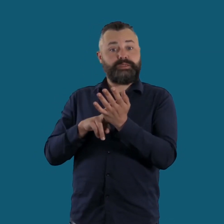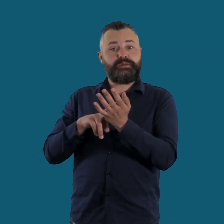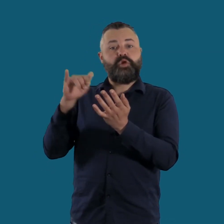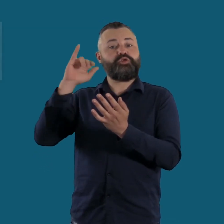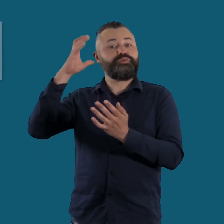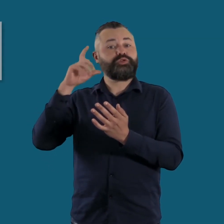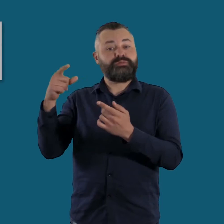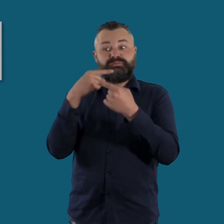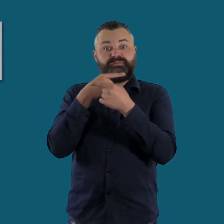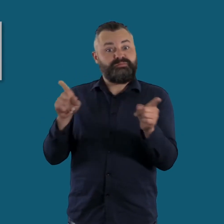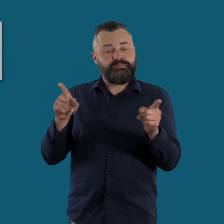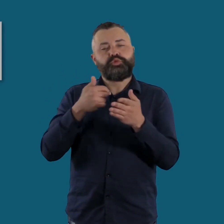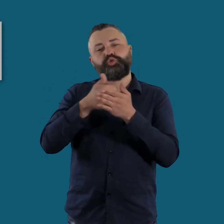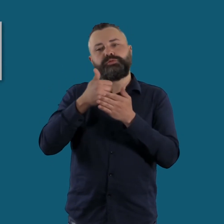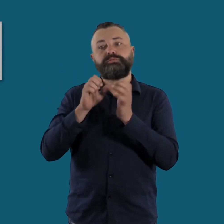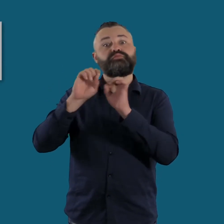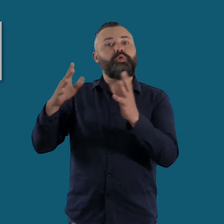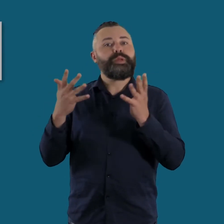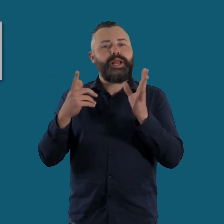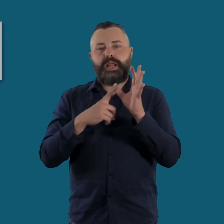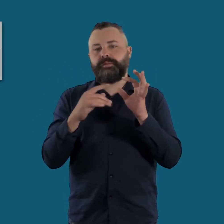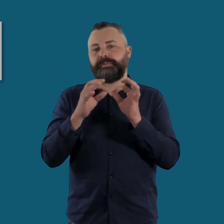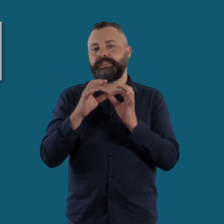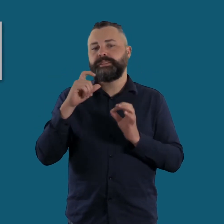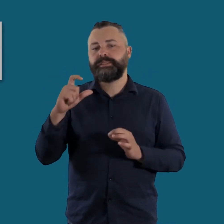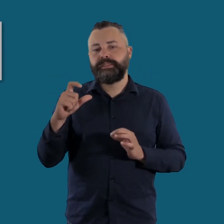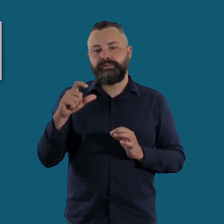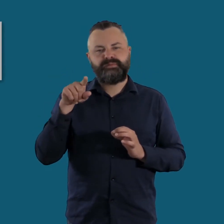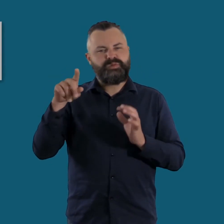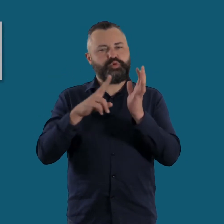These announcements are usually on ABC or News 24.